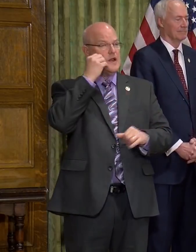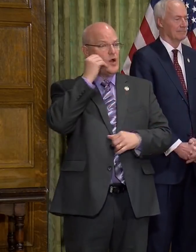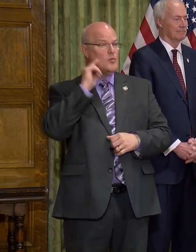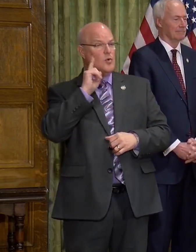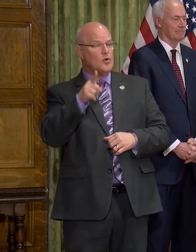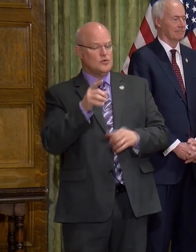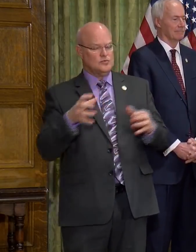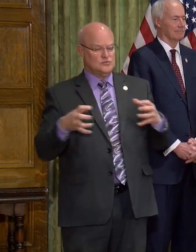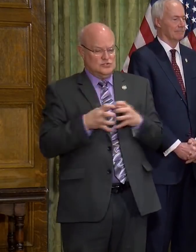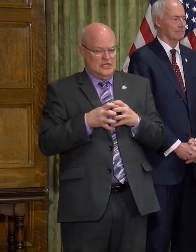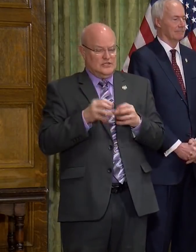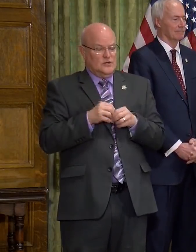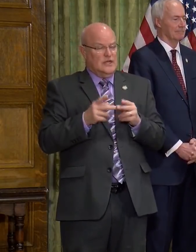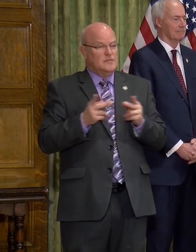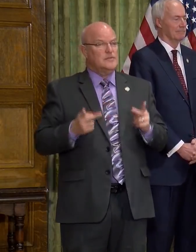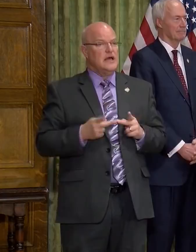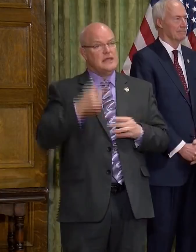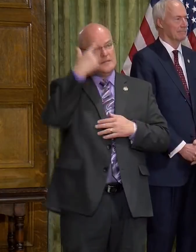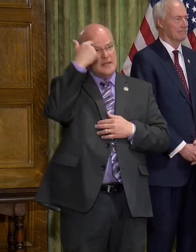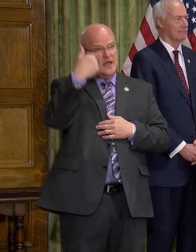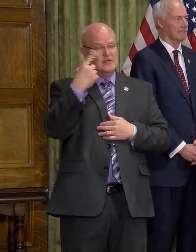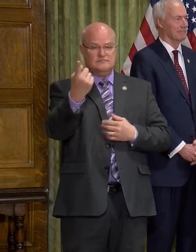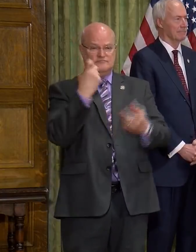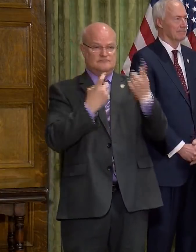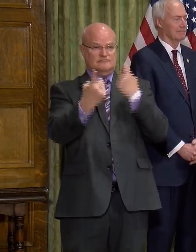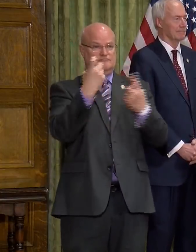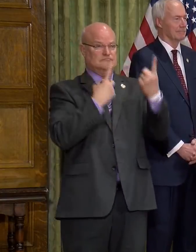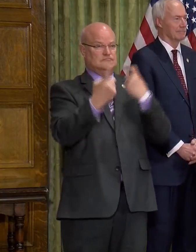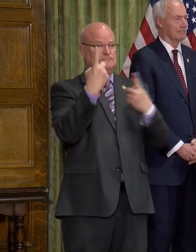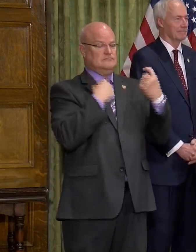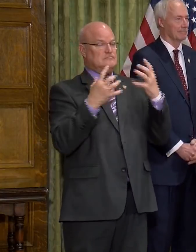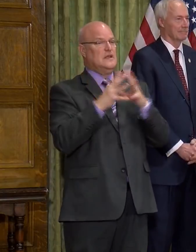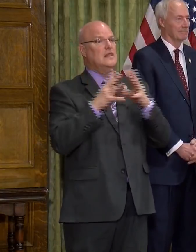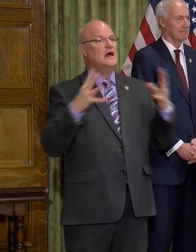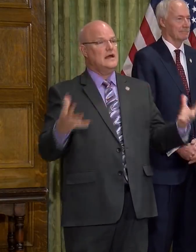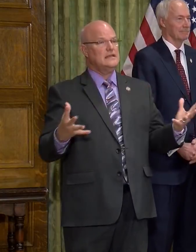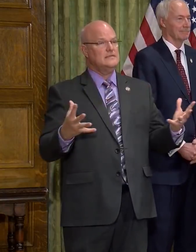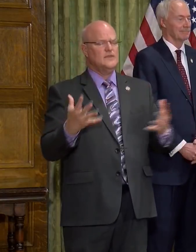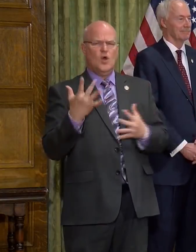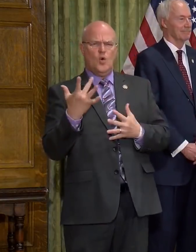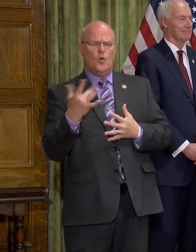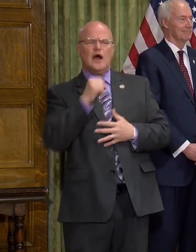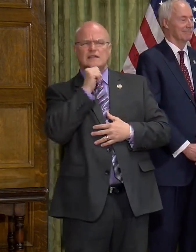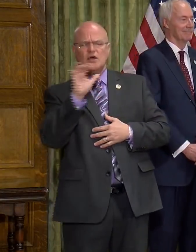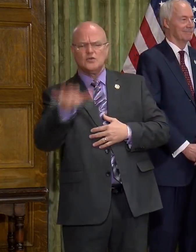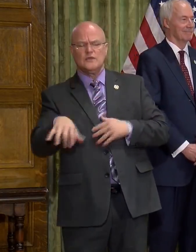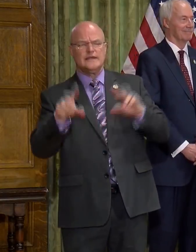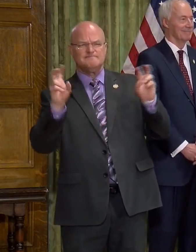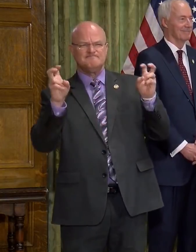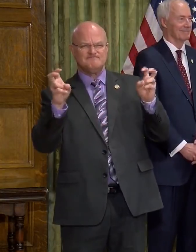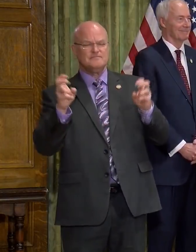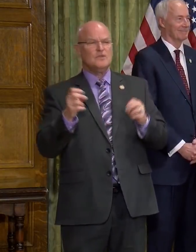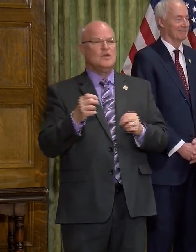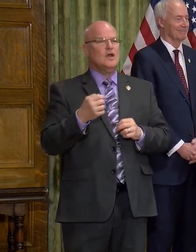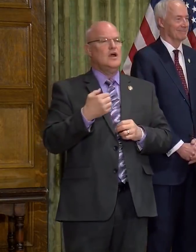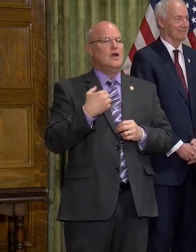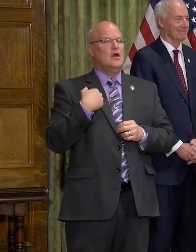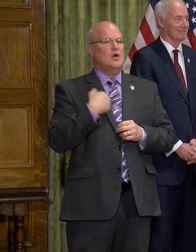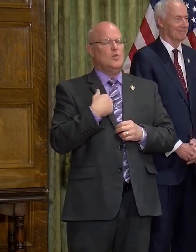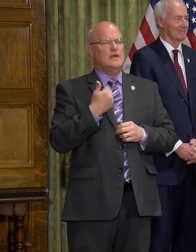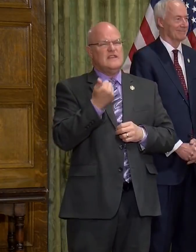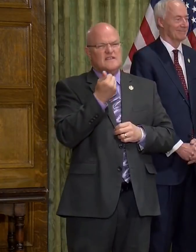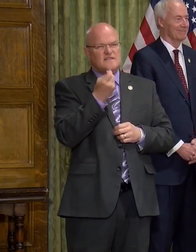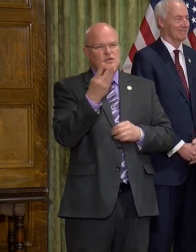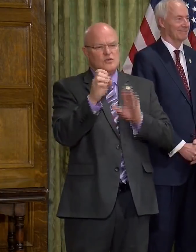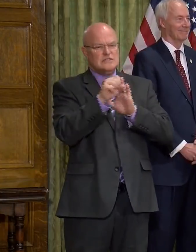or shelter-in-place, because I've also been asked about that quite a bit. You know, why aren't we doing it? You know, we're one of only a handful of